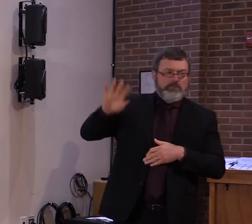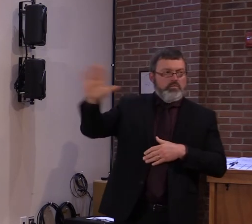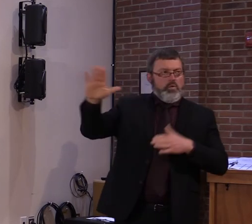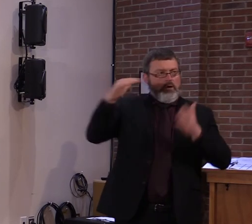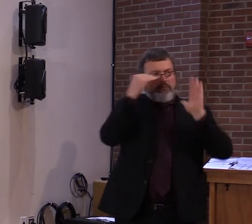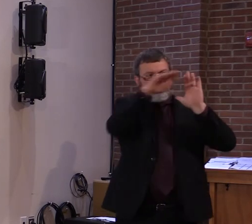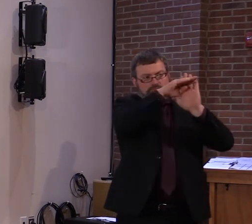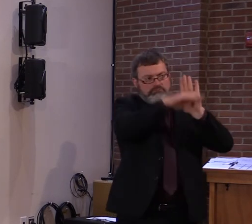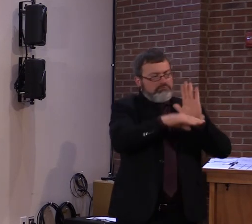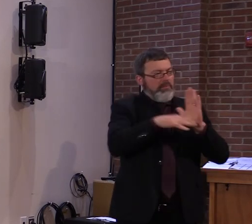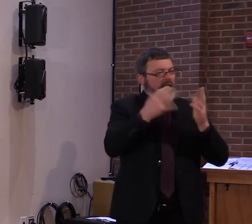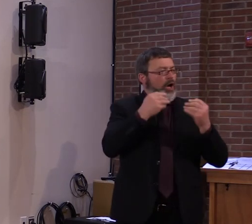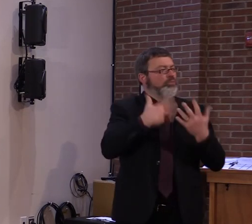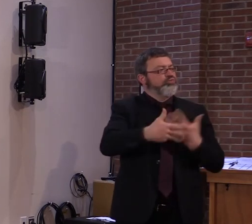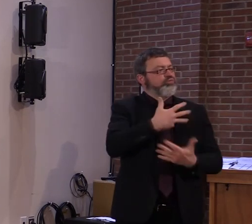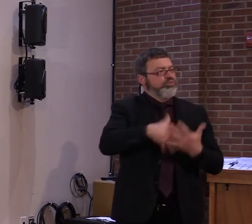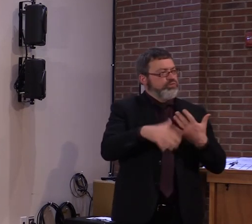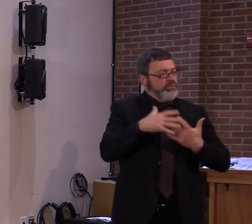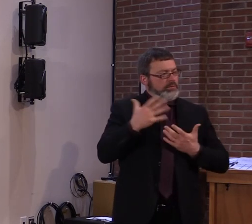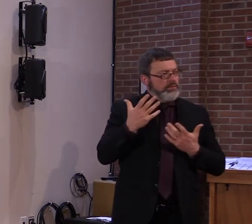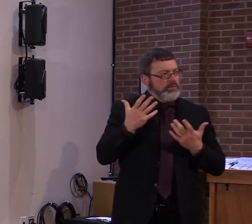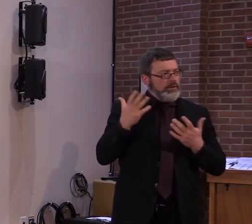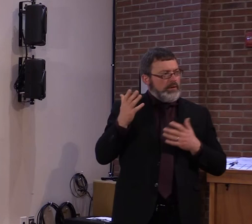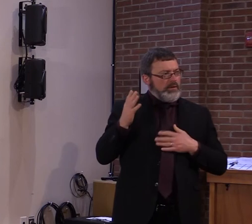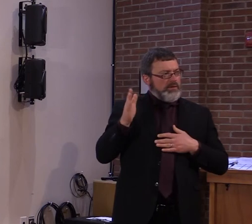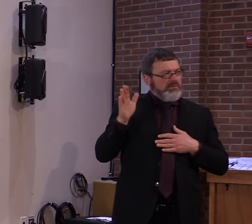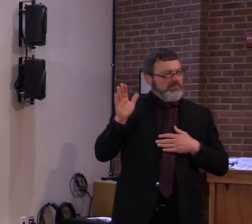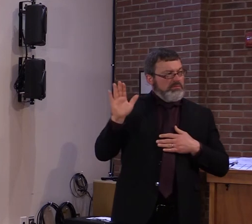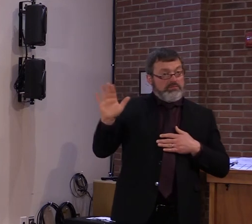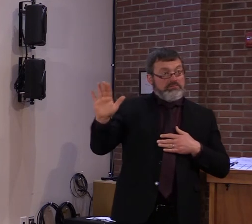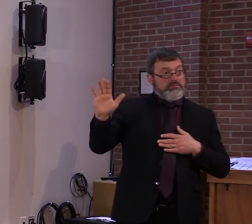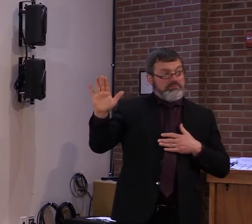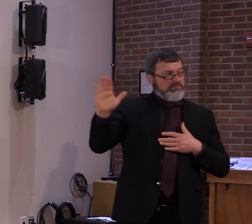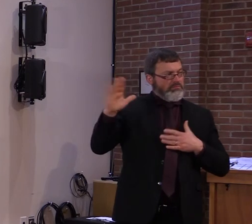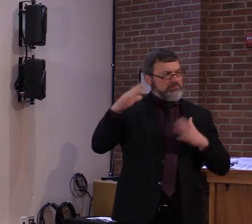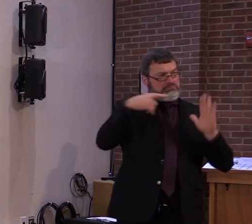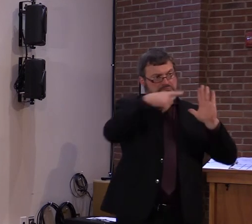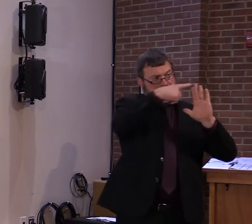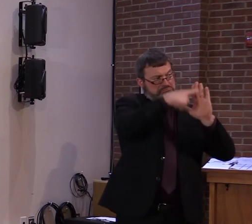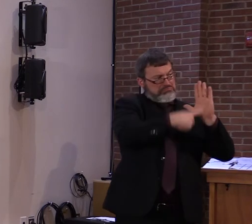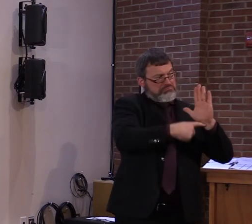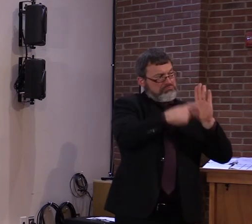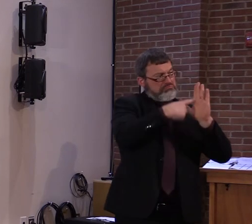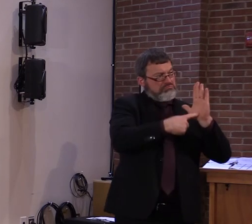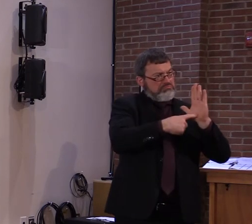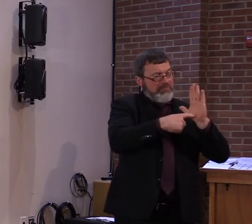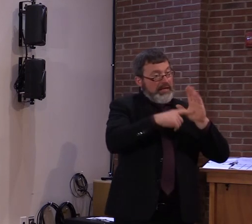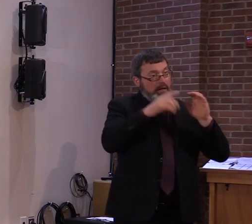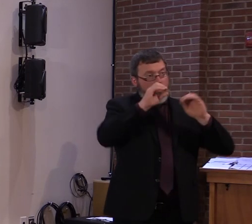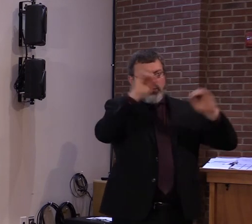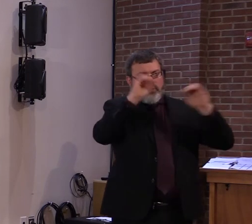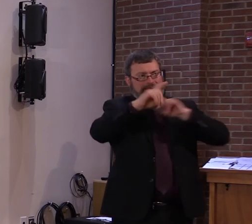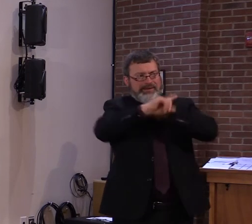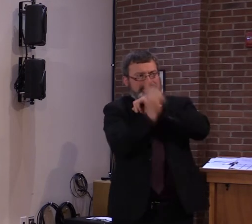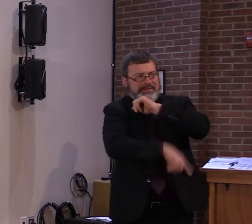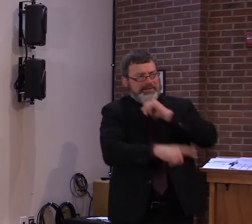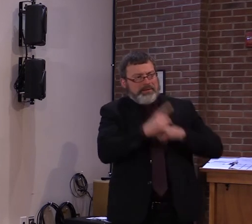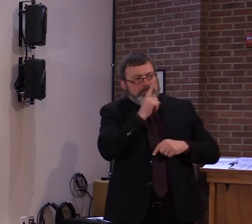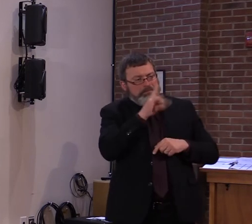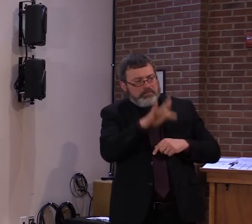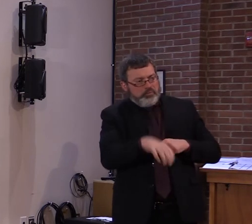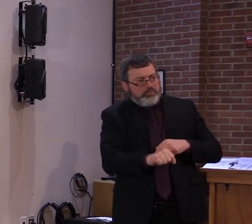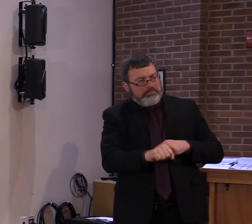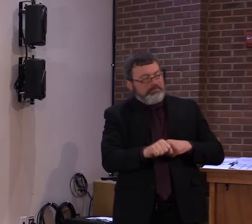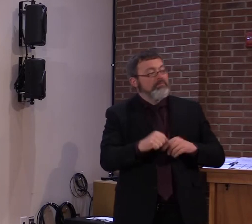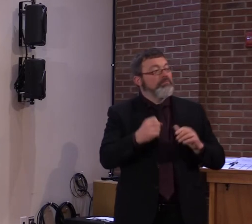order itself didn't include enforcement mechanisms. You know, right now schools are allowed to, say, exclude a student from school if they spike a fever